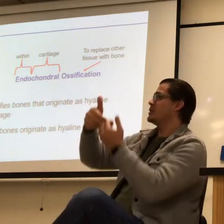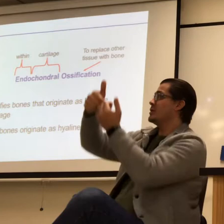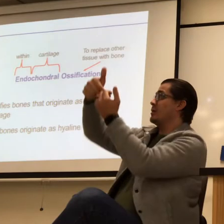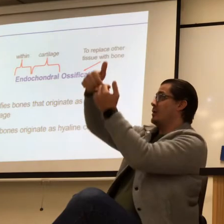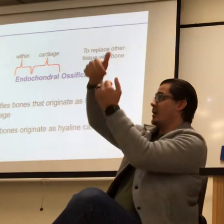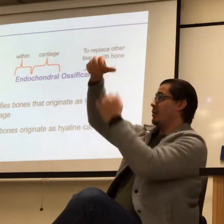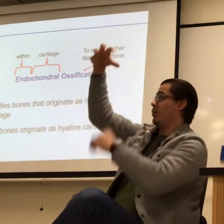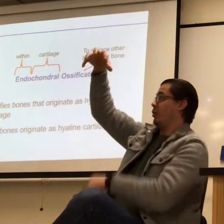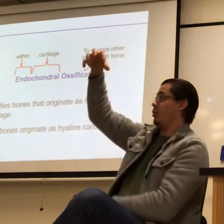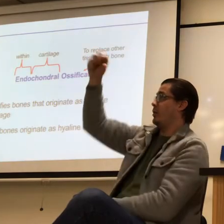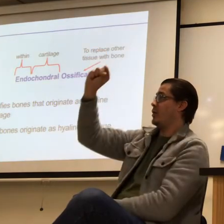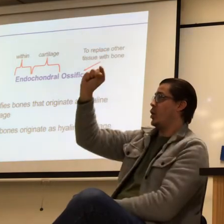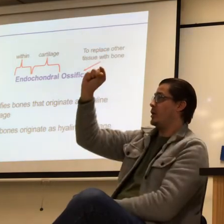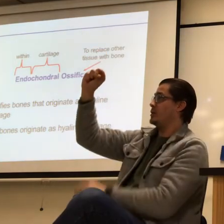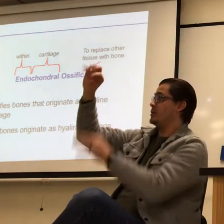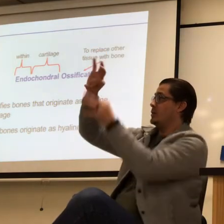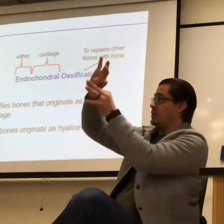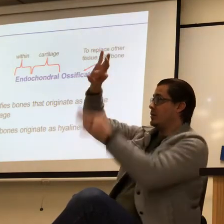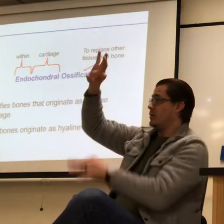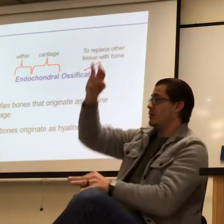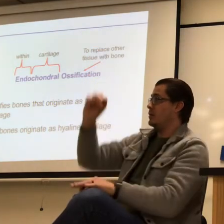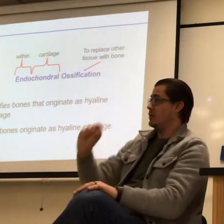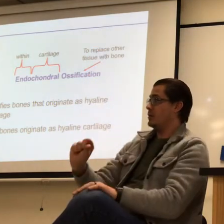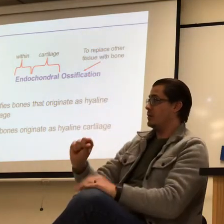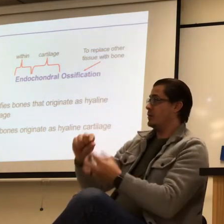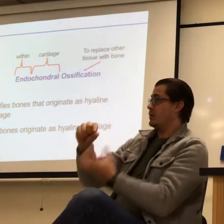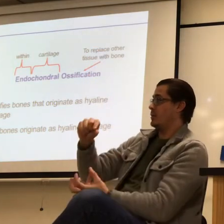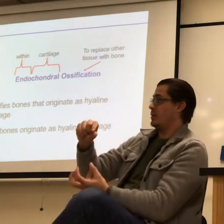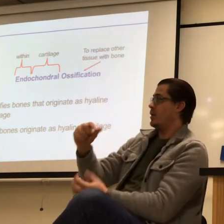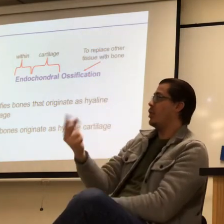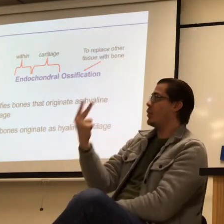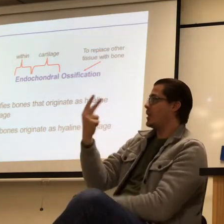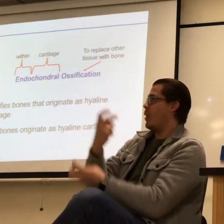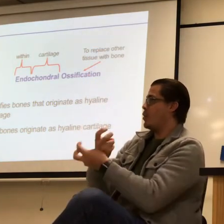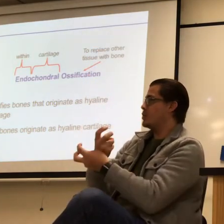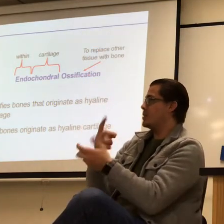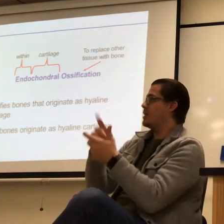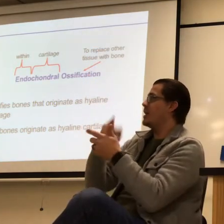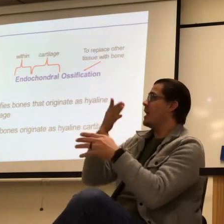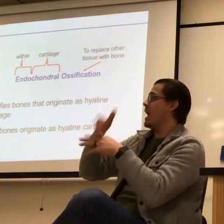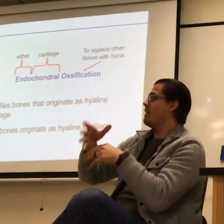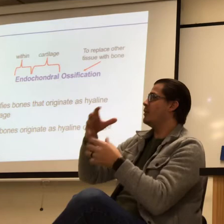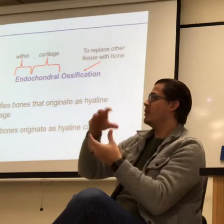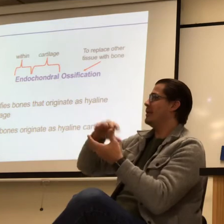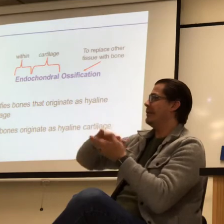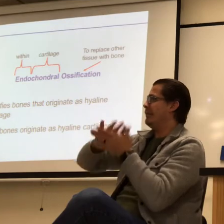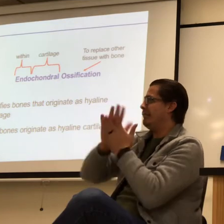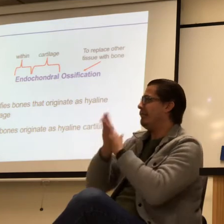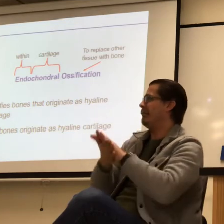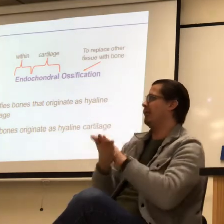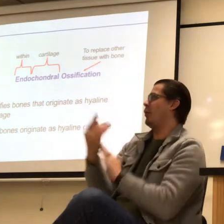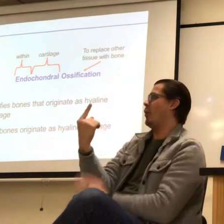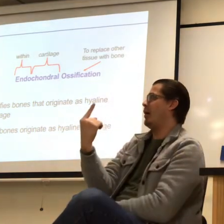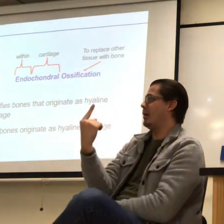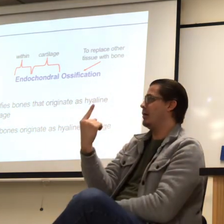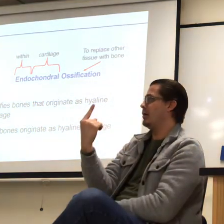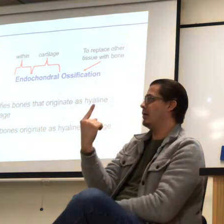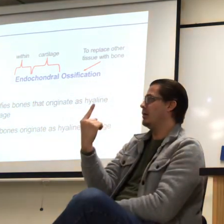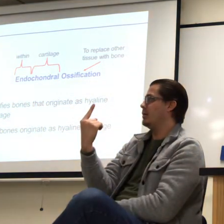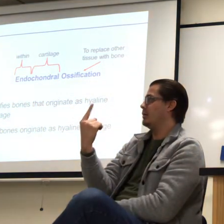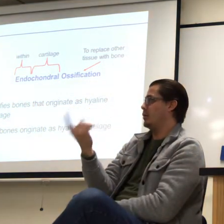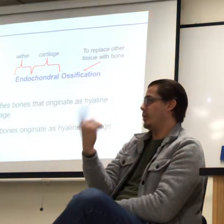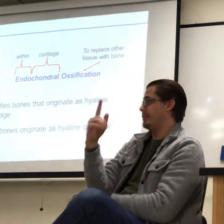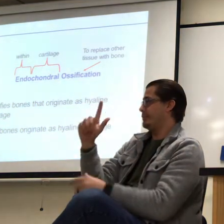cartilage. So this one bone is three bones, but after they fuse, you call it a metaphysis, and it becomes one big